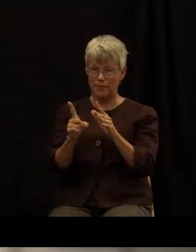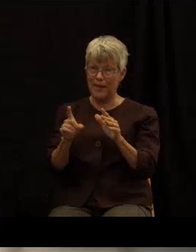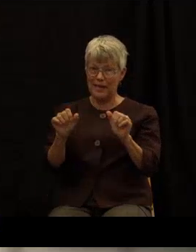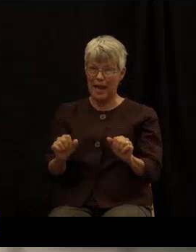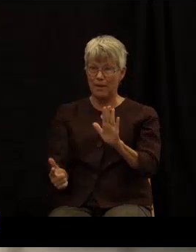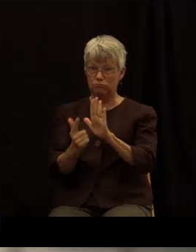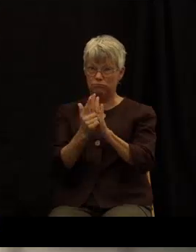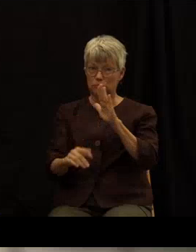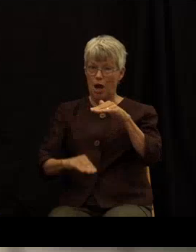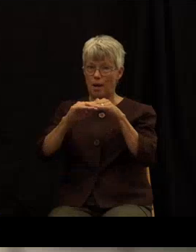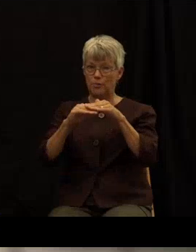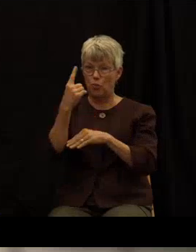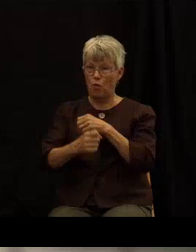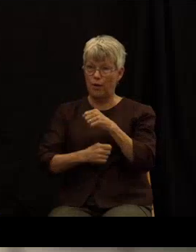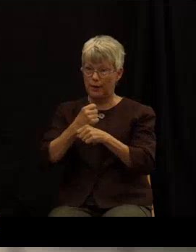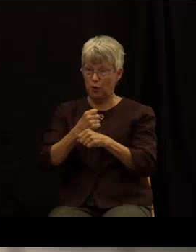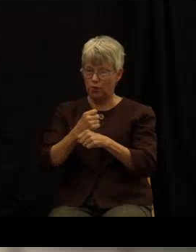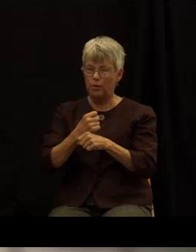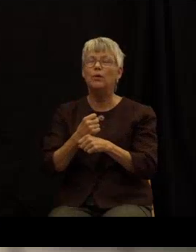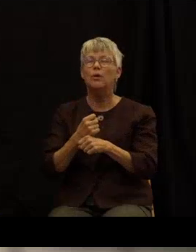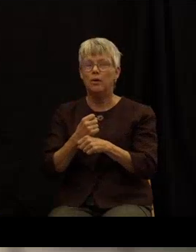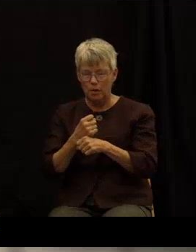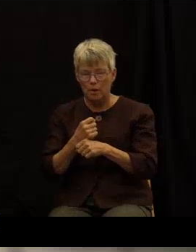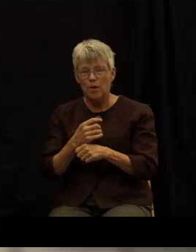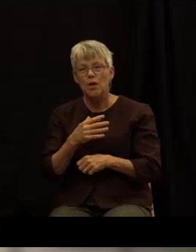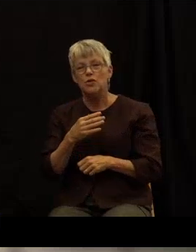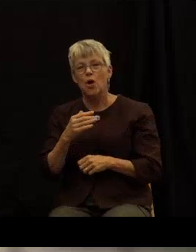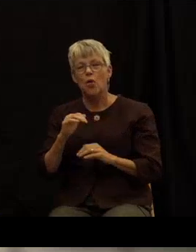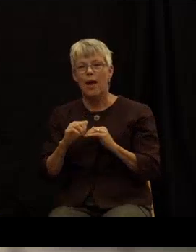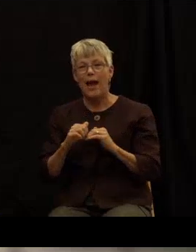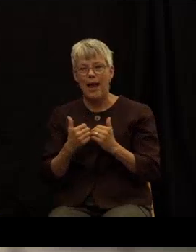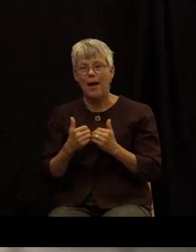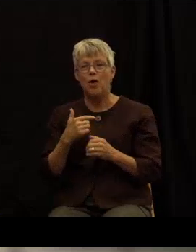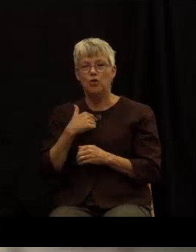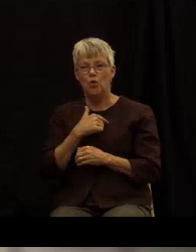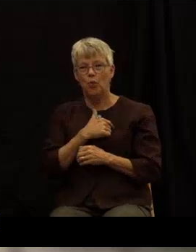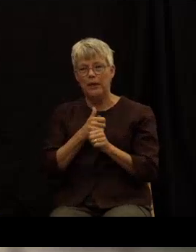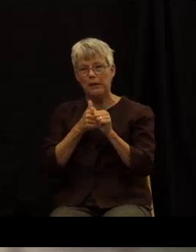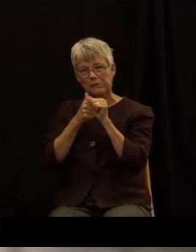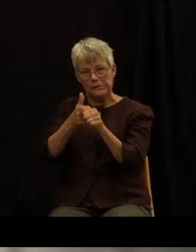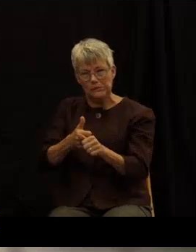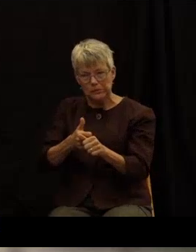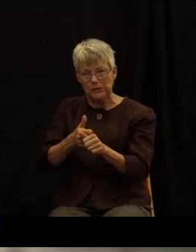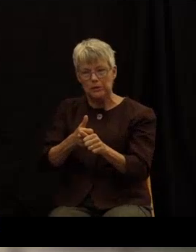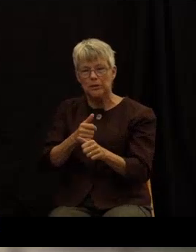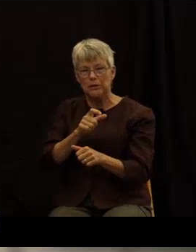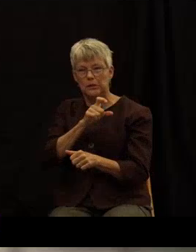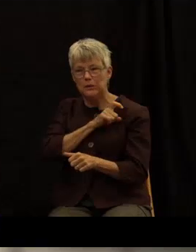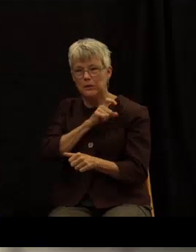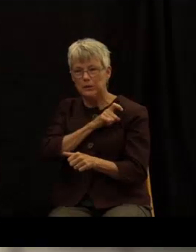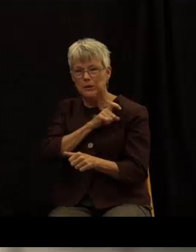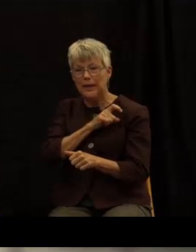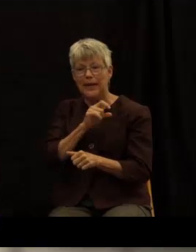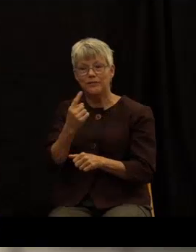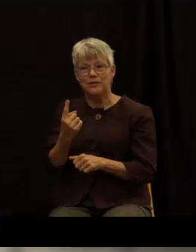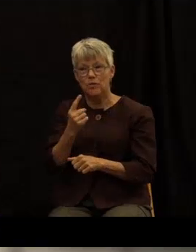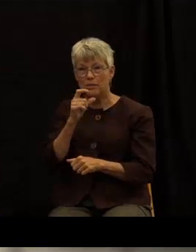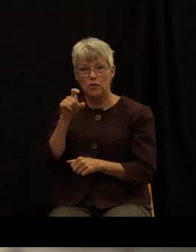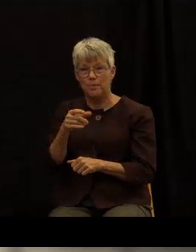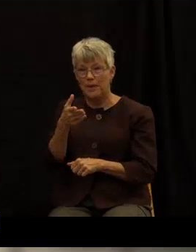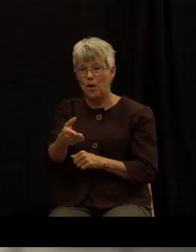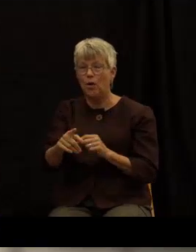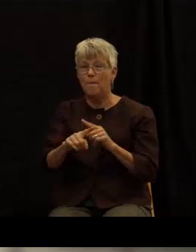main thing is the law, in order to enforce through the law enforcement, someone not being on campus, the person